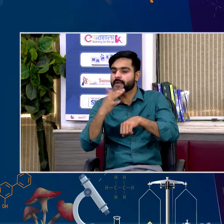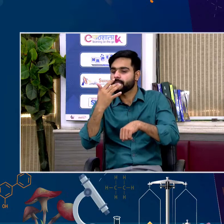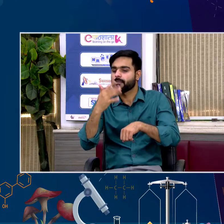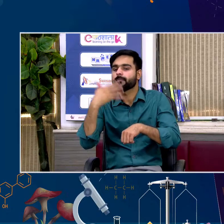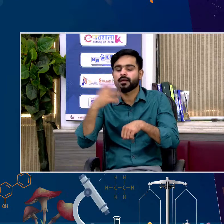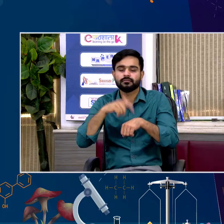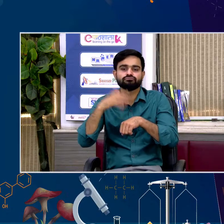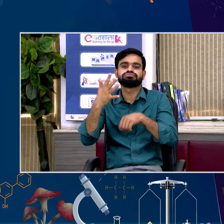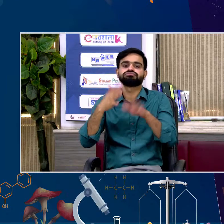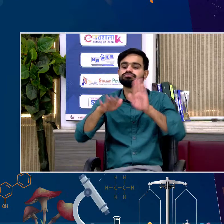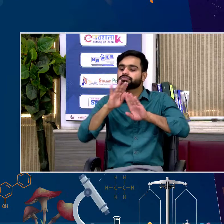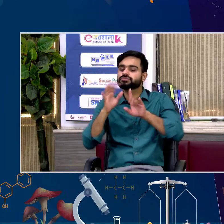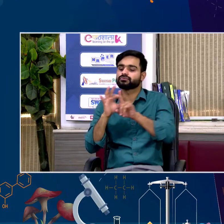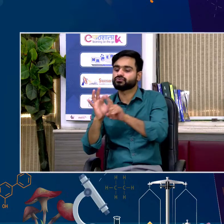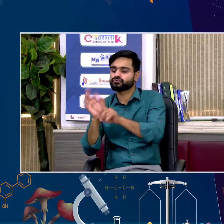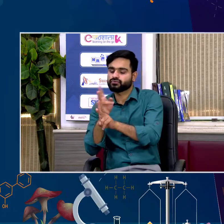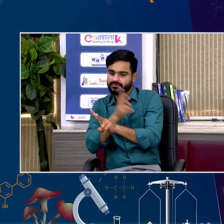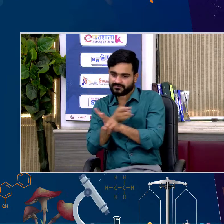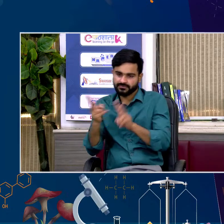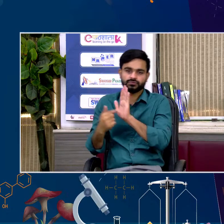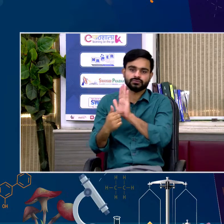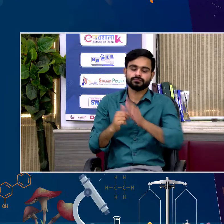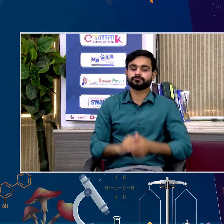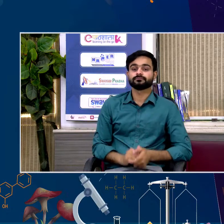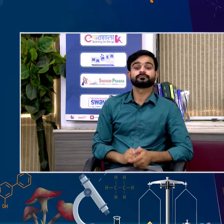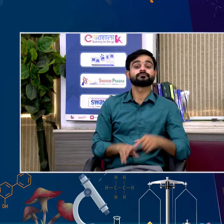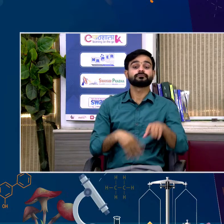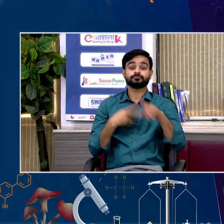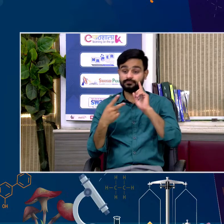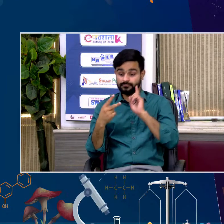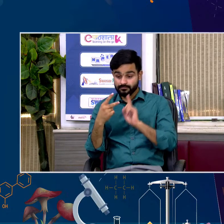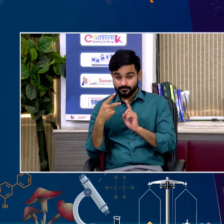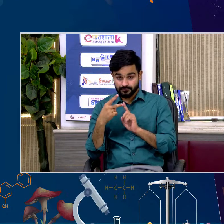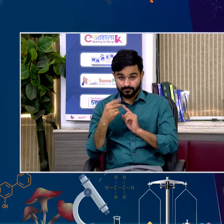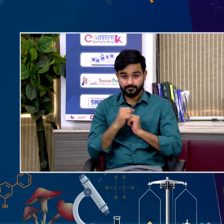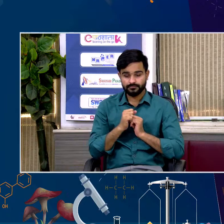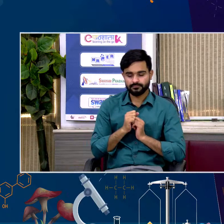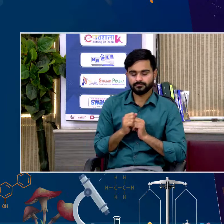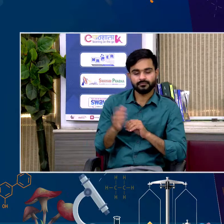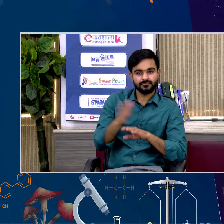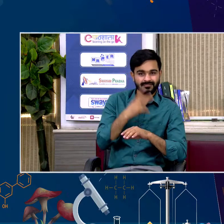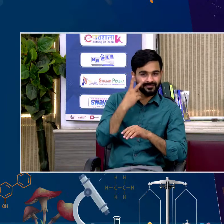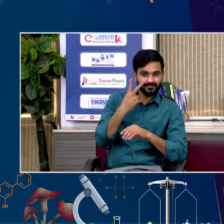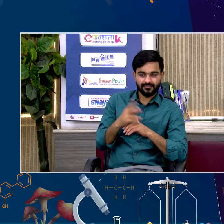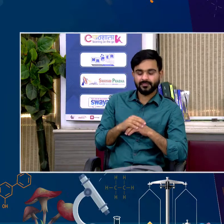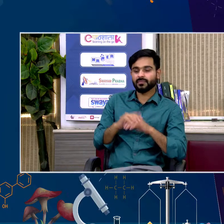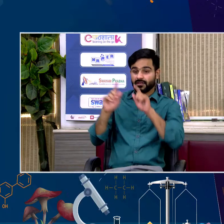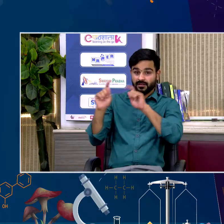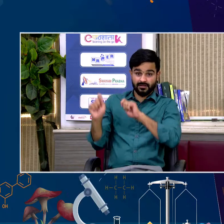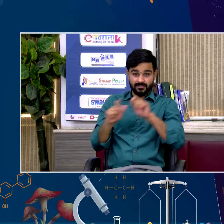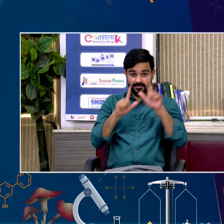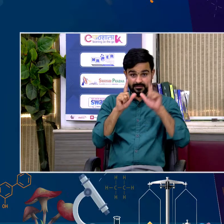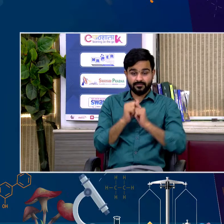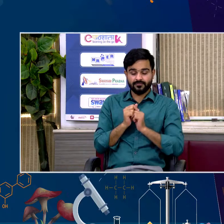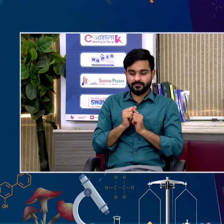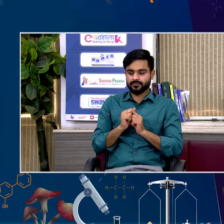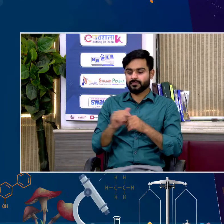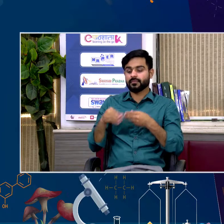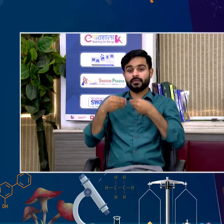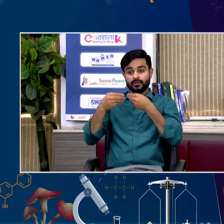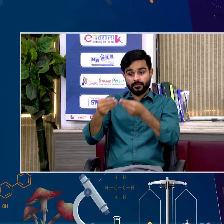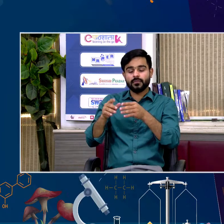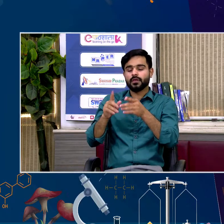will get over. The next thing that you could do, as you can see in the next slide, is giving